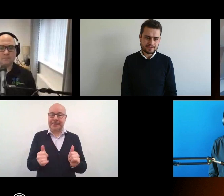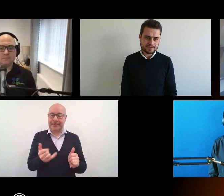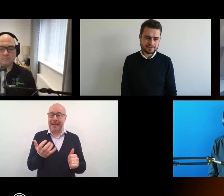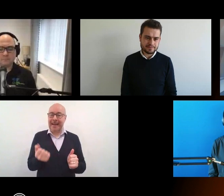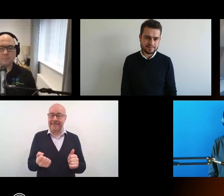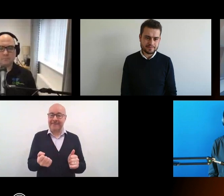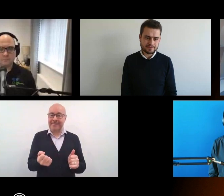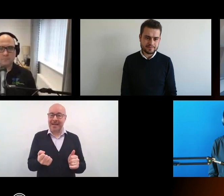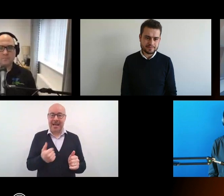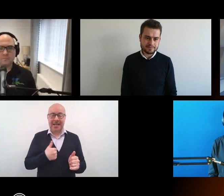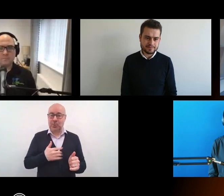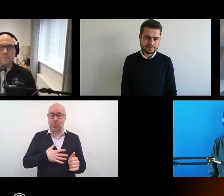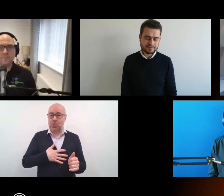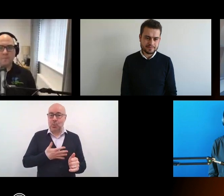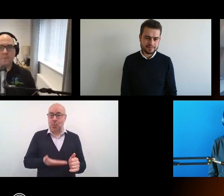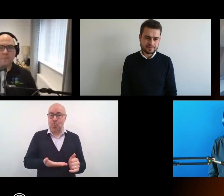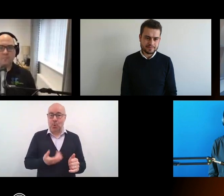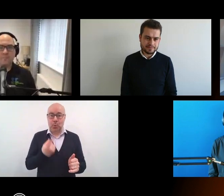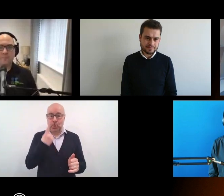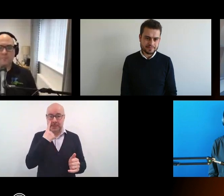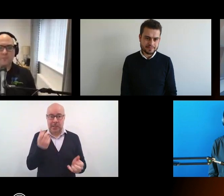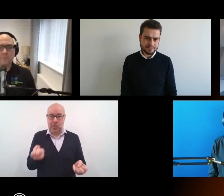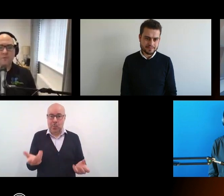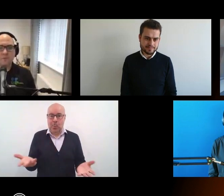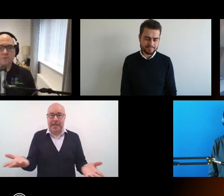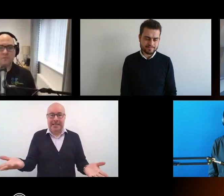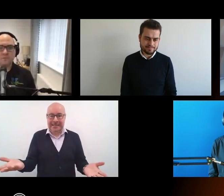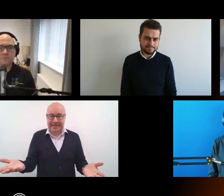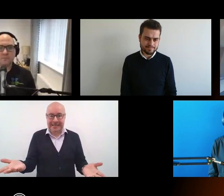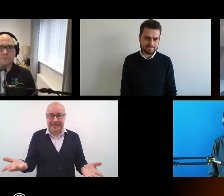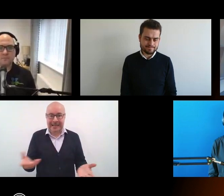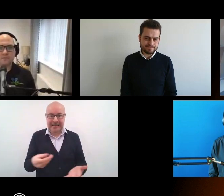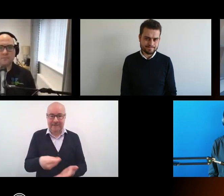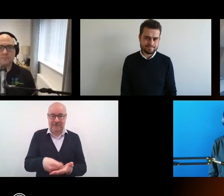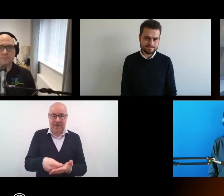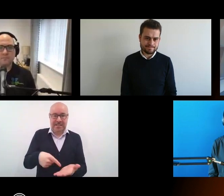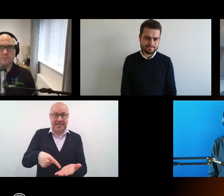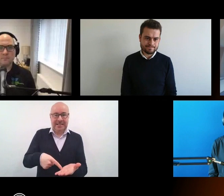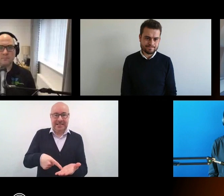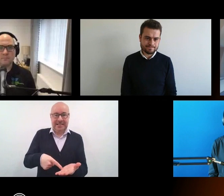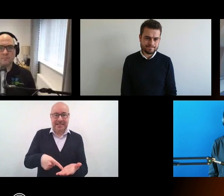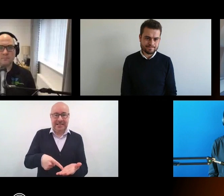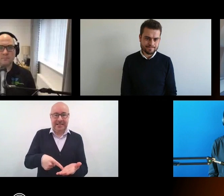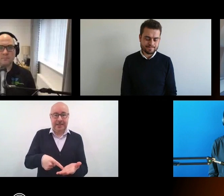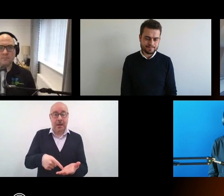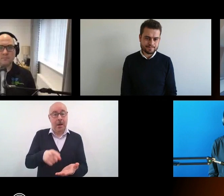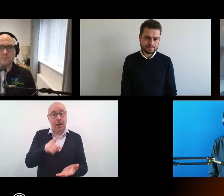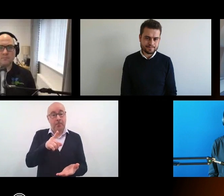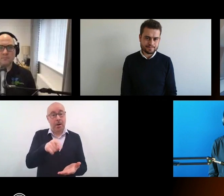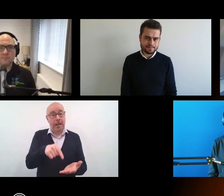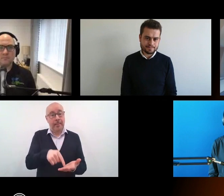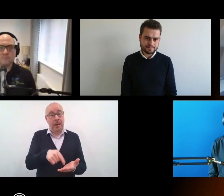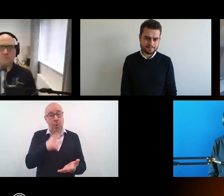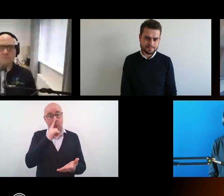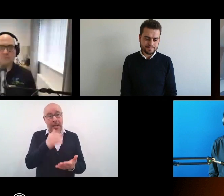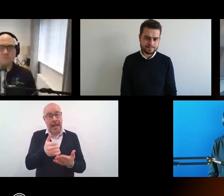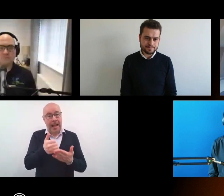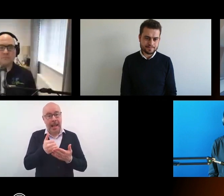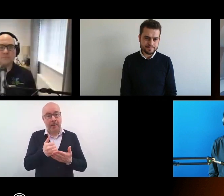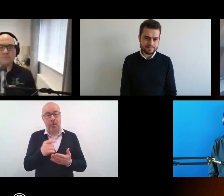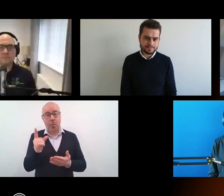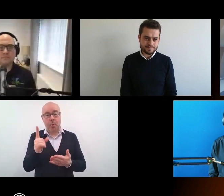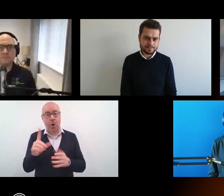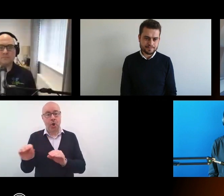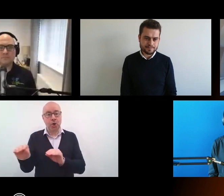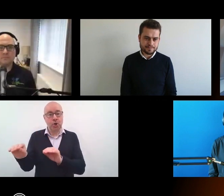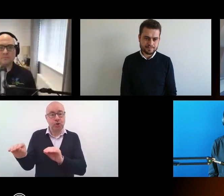don't want to see waste of funds and so on. But also it can help with the training of professionals